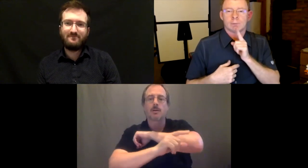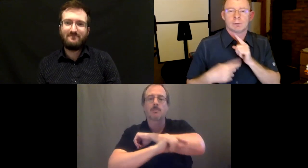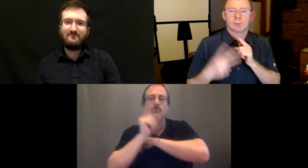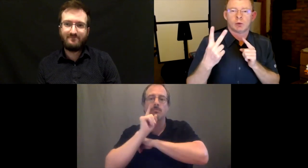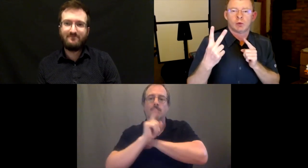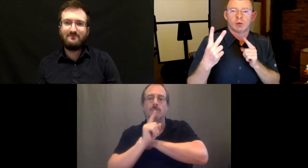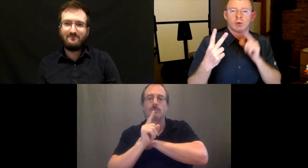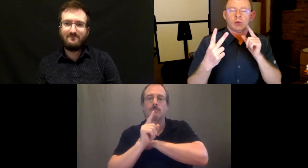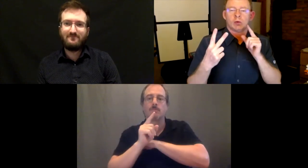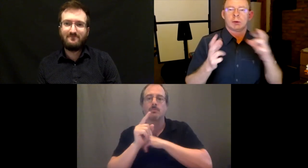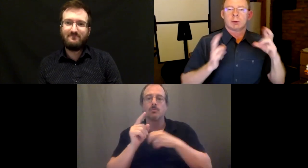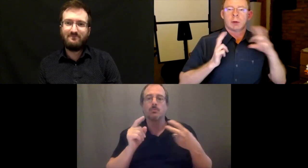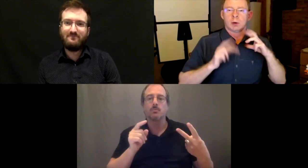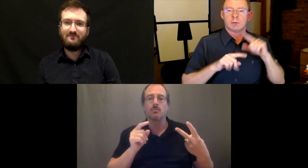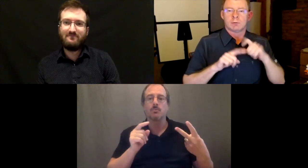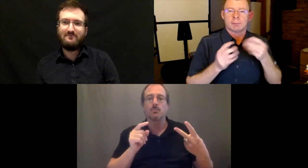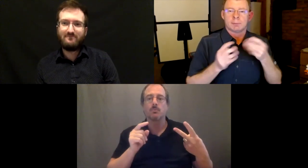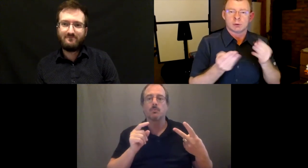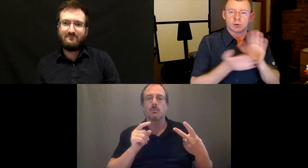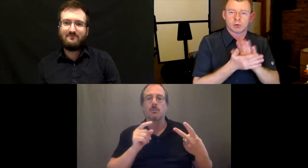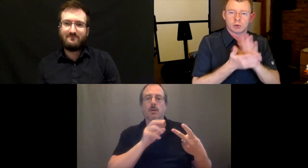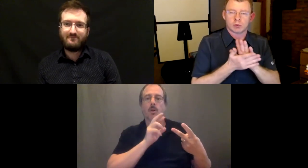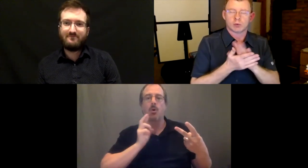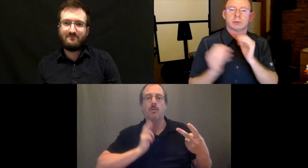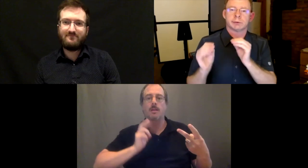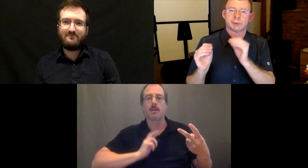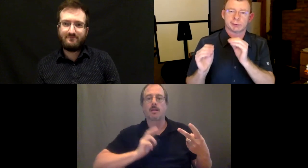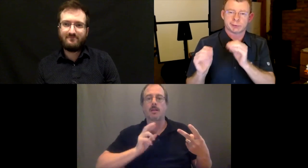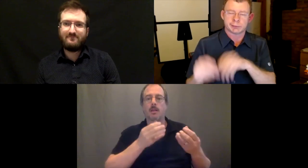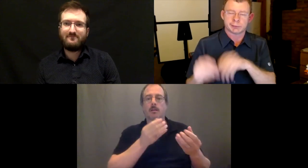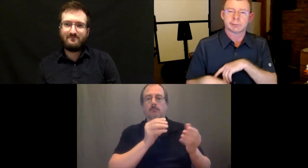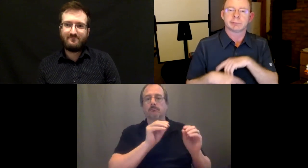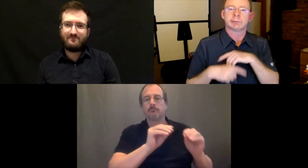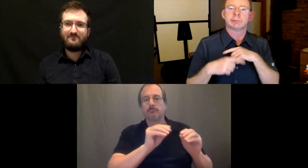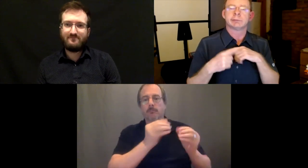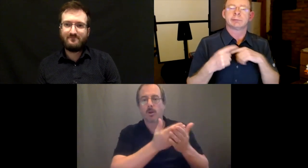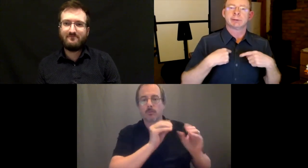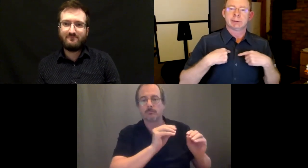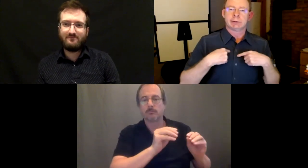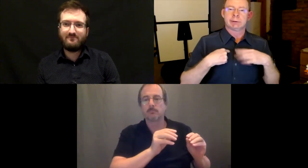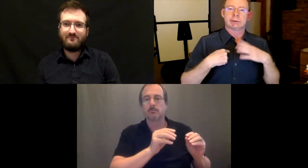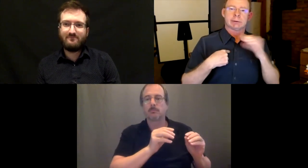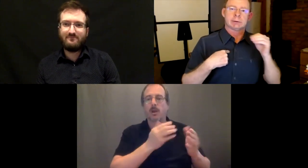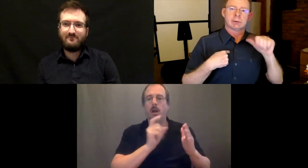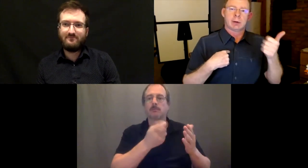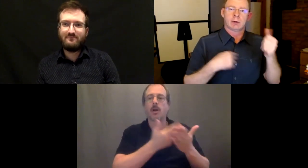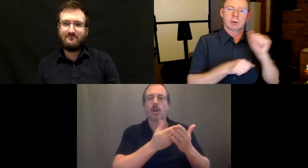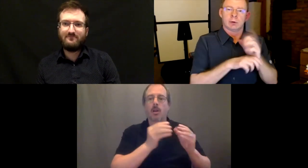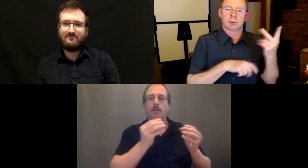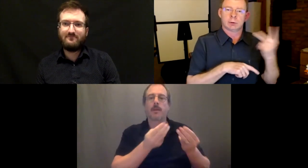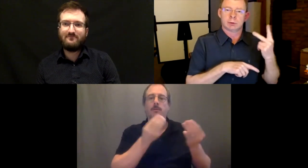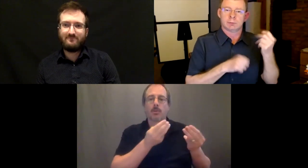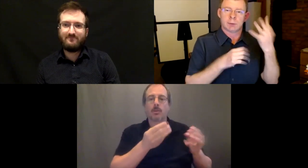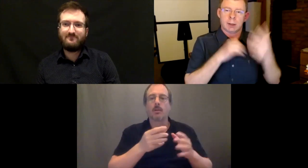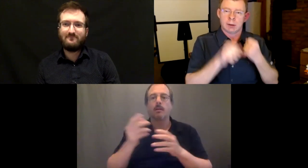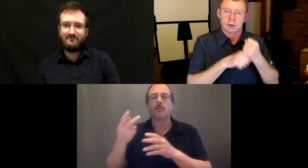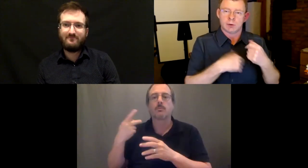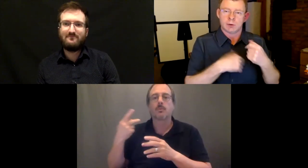have five deaf staff. Two of them are retired teachers from EC Drury. There's myself and